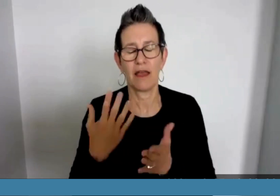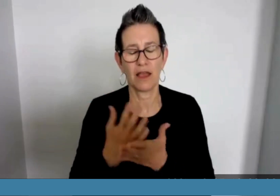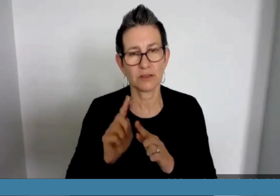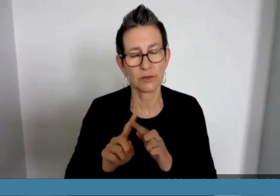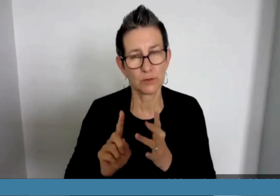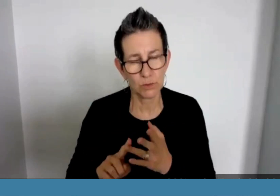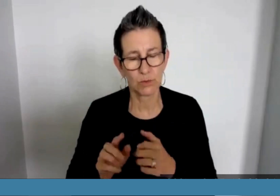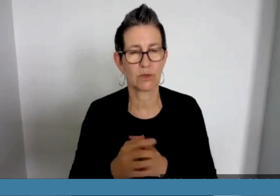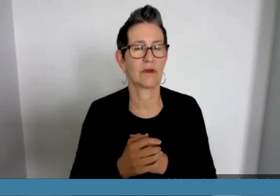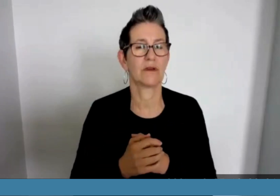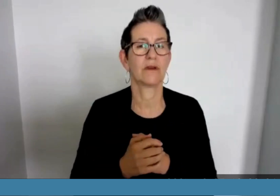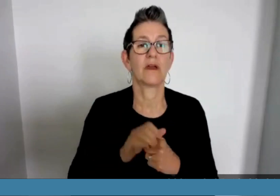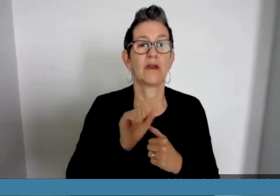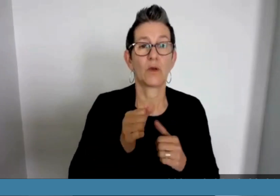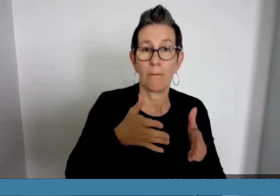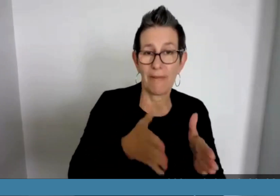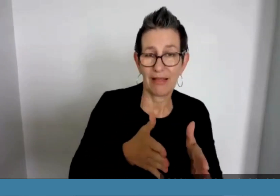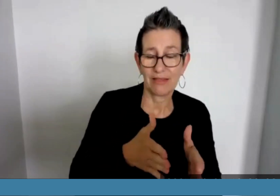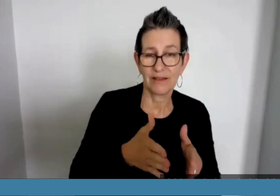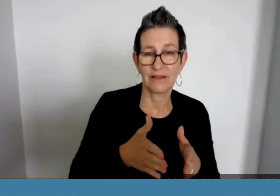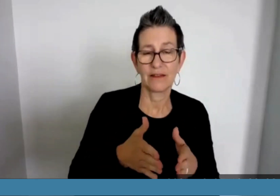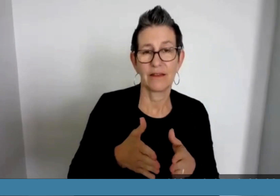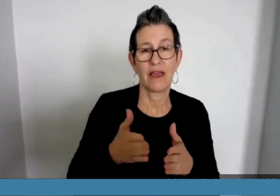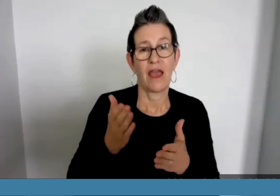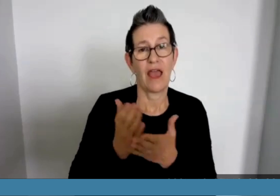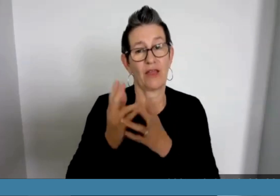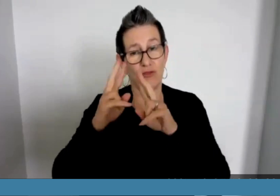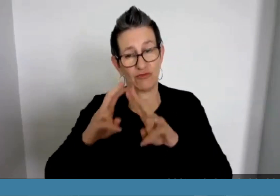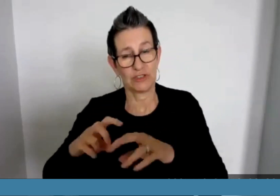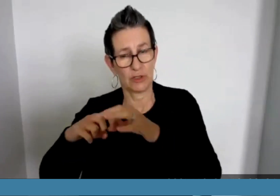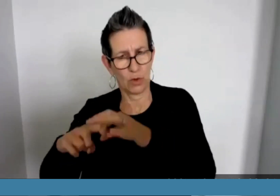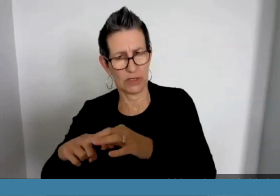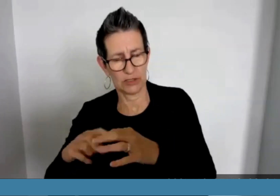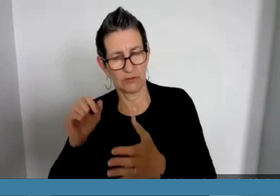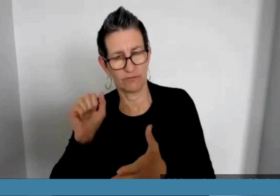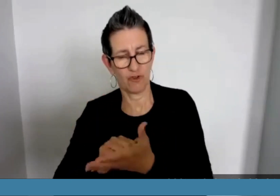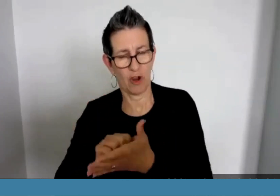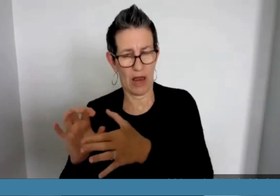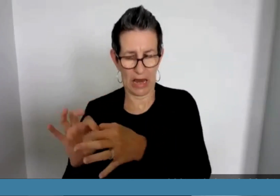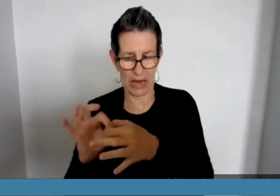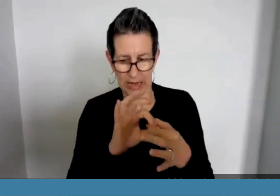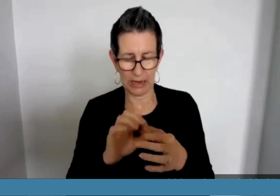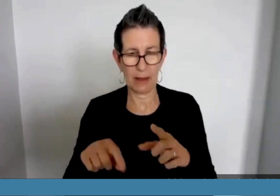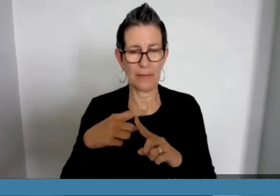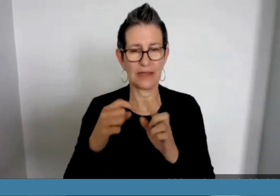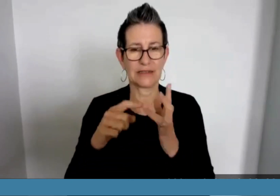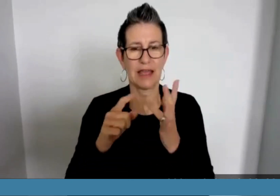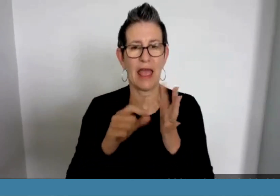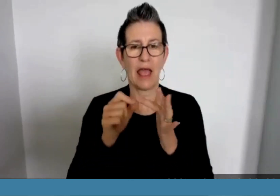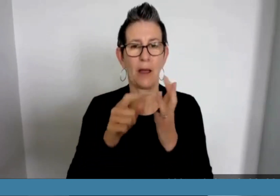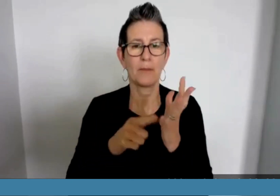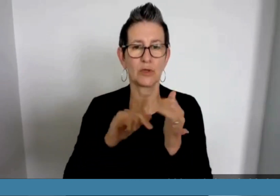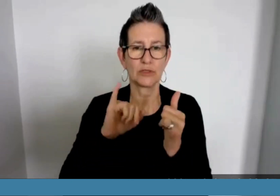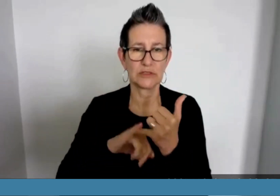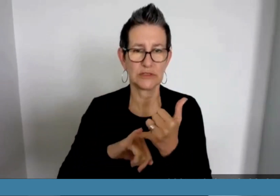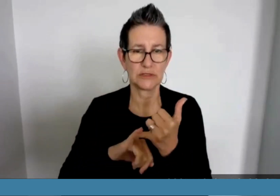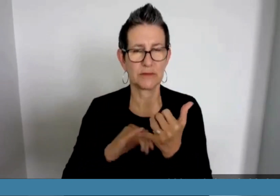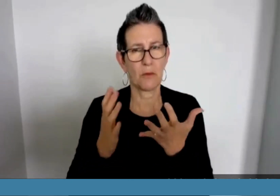link between your methods and the research questions and your outputs or your impact, in